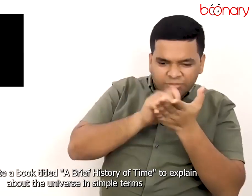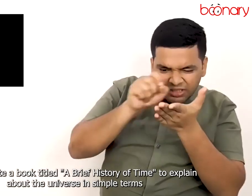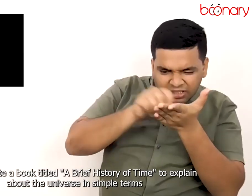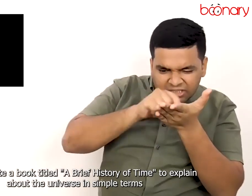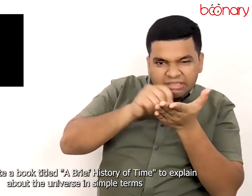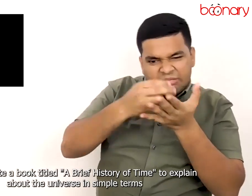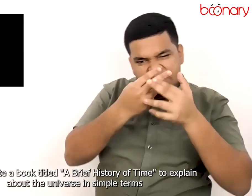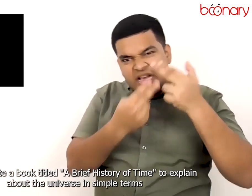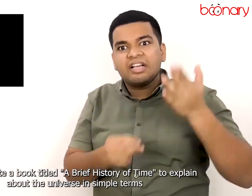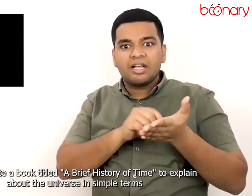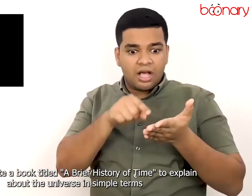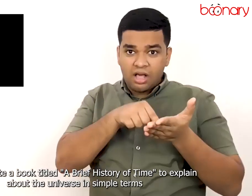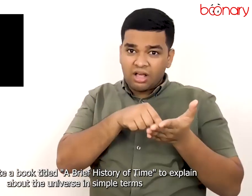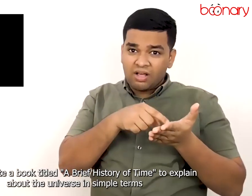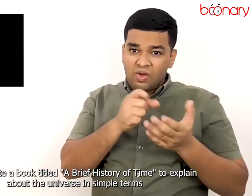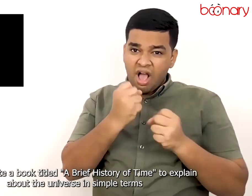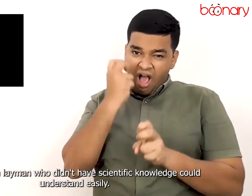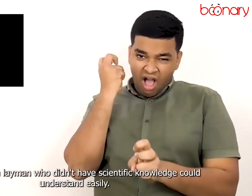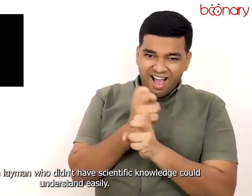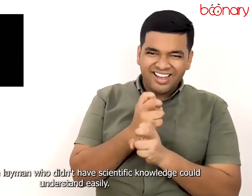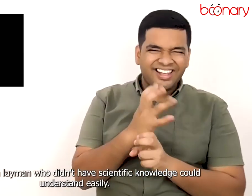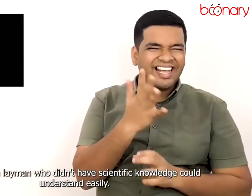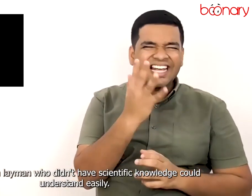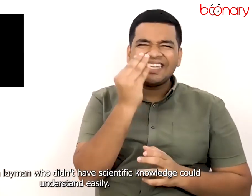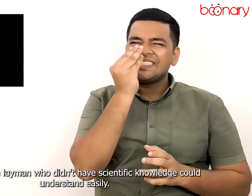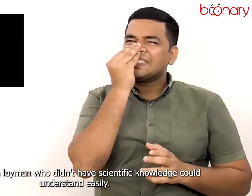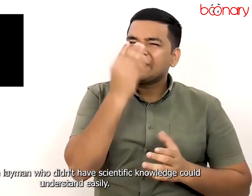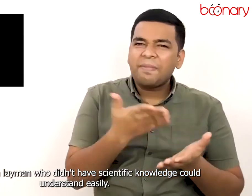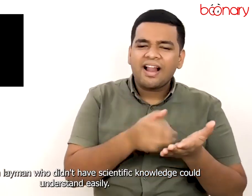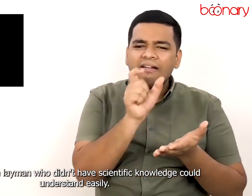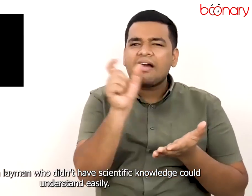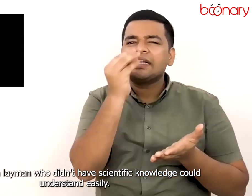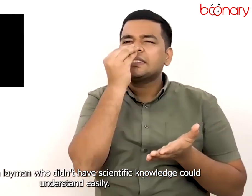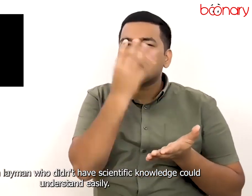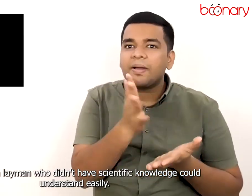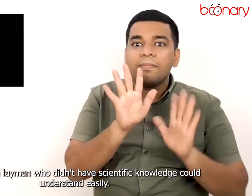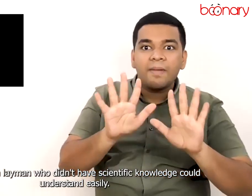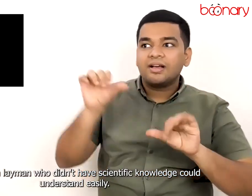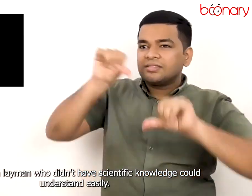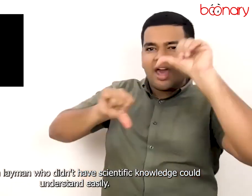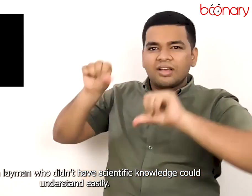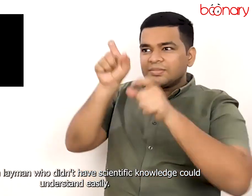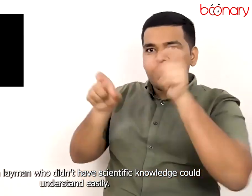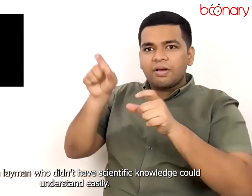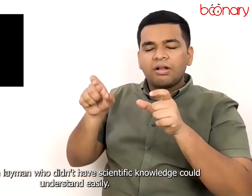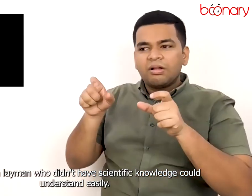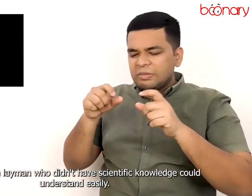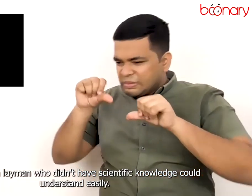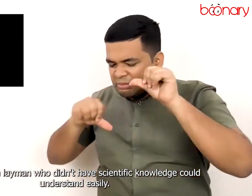in simple terms, which even a layman who didn't have any scientific knowledge could